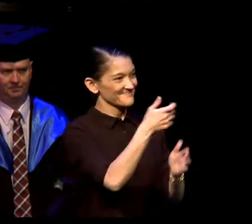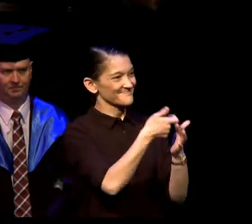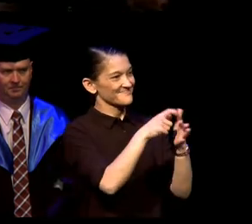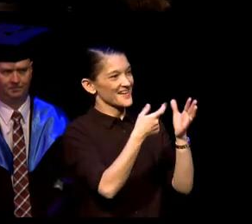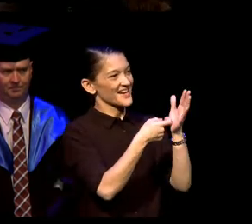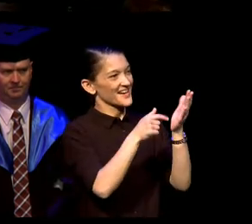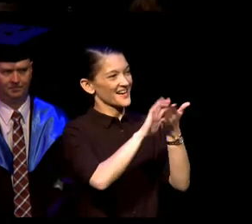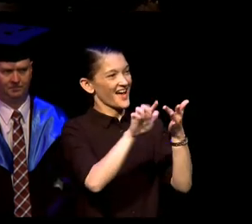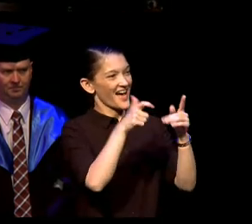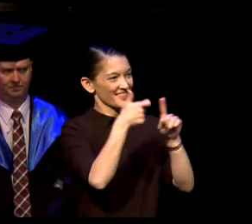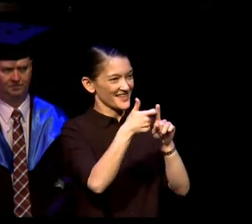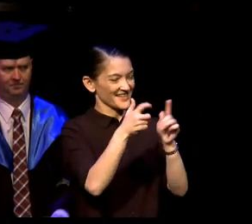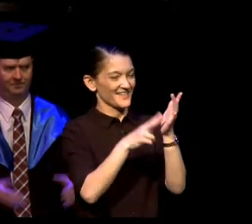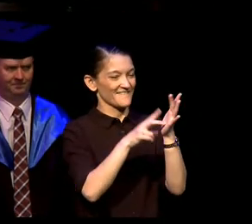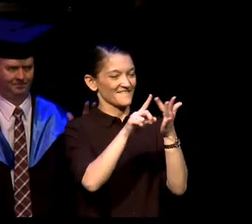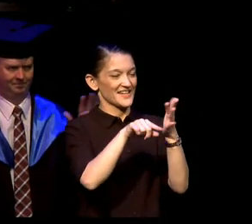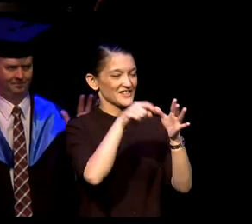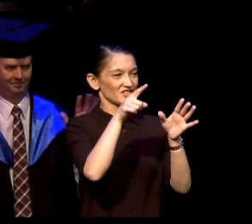Kartik Vijayanandam.